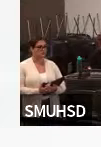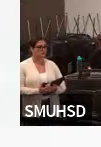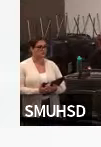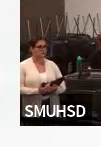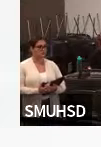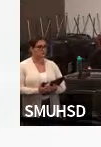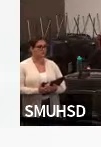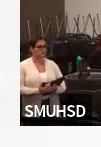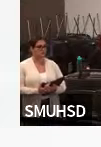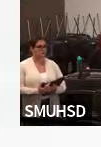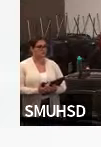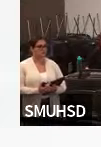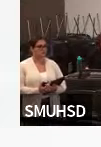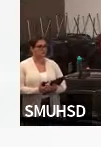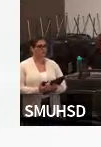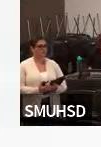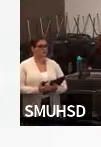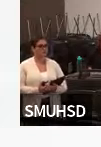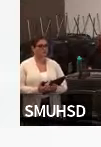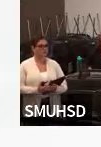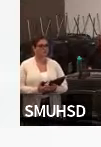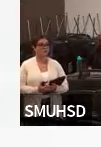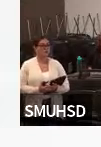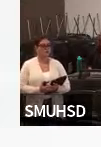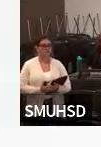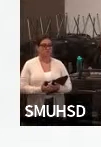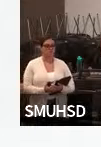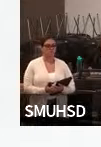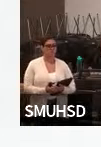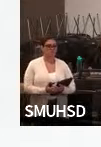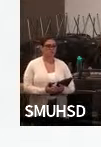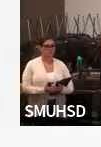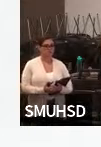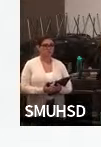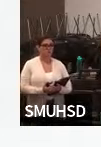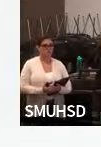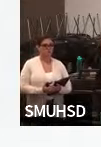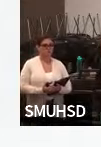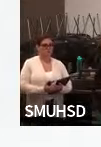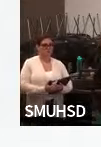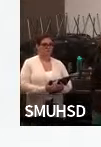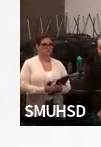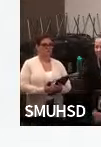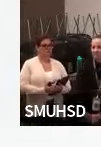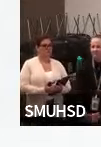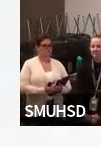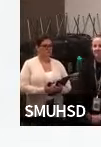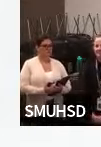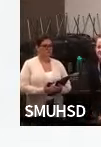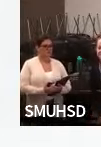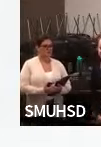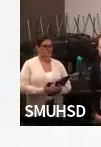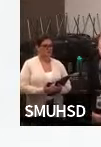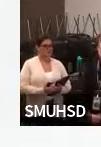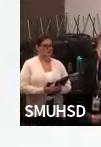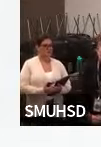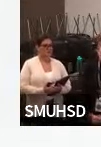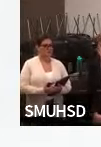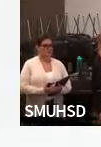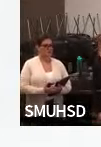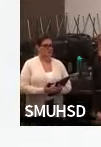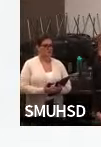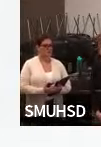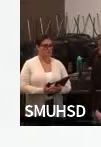we are a comfortable place to have uncomfortable conversations. Yeah, just to back up, what we do, the two of us, is